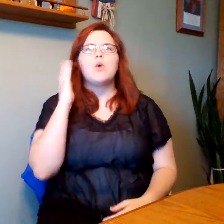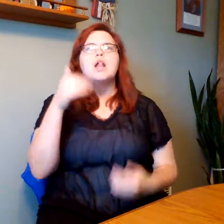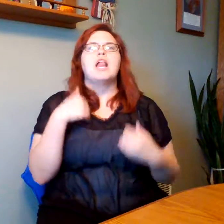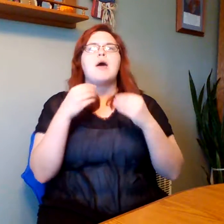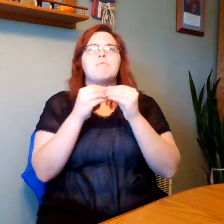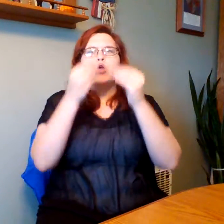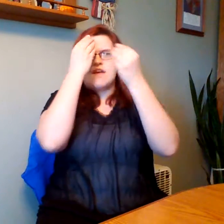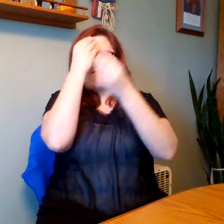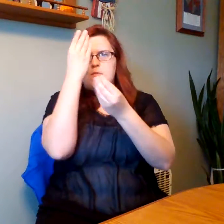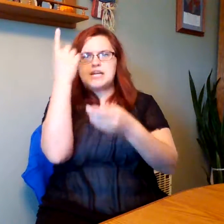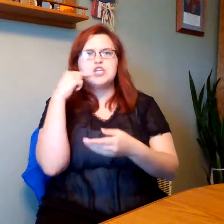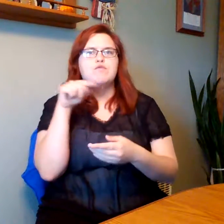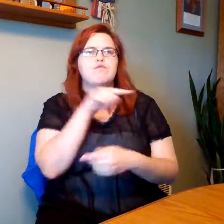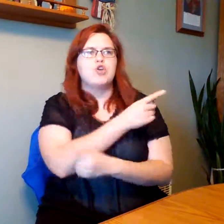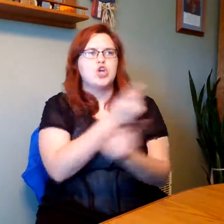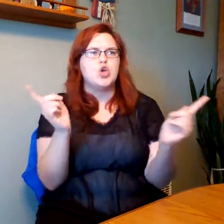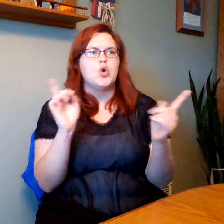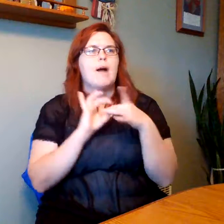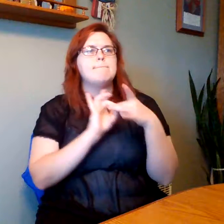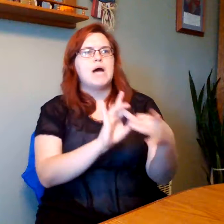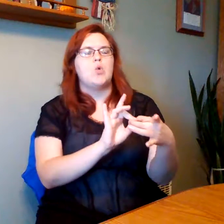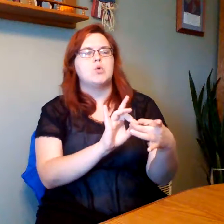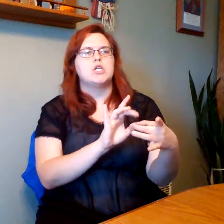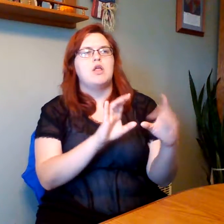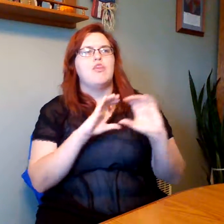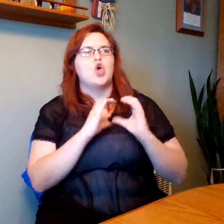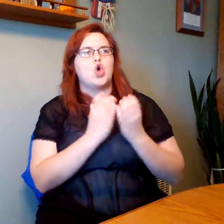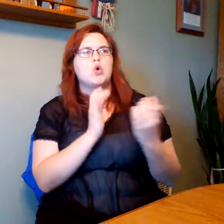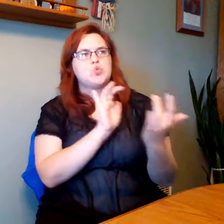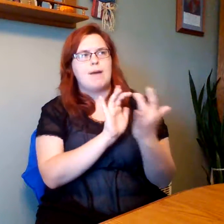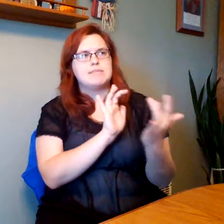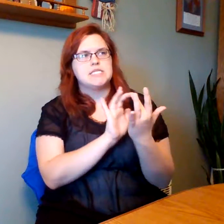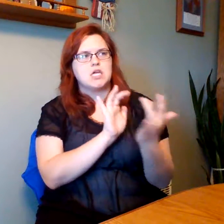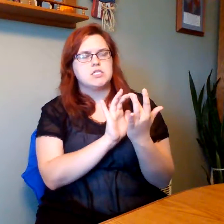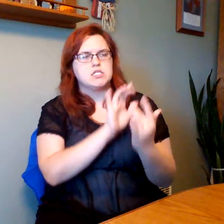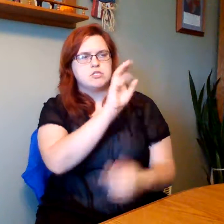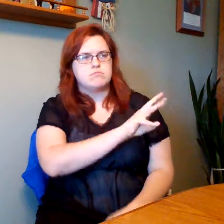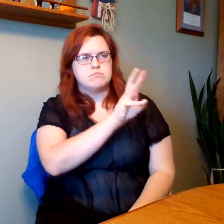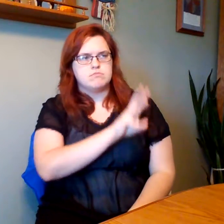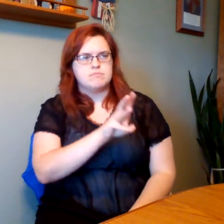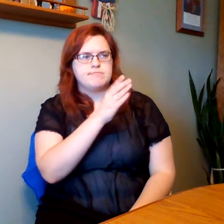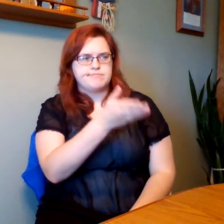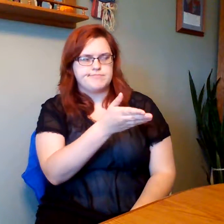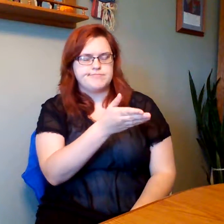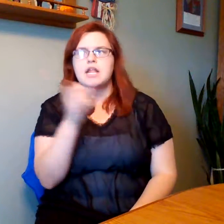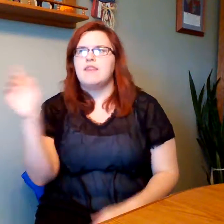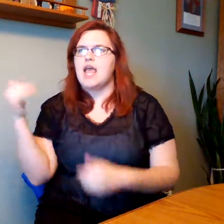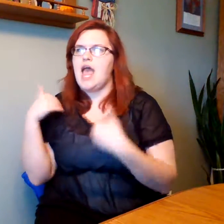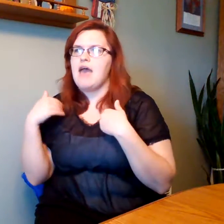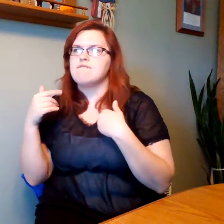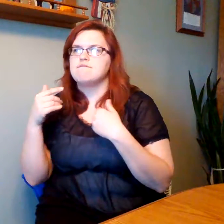we'll get the teaching assistants, the GSIs associated with the various sections, so you'll know